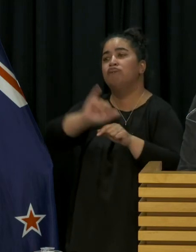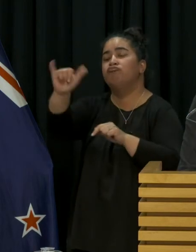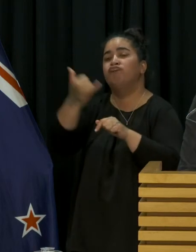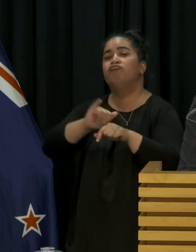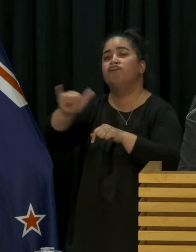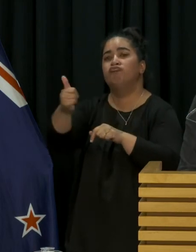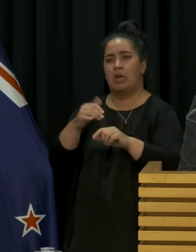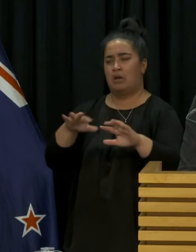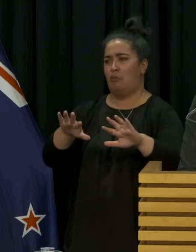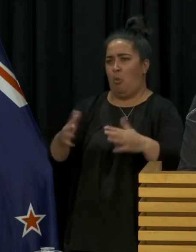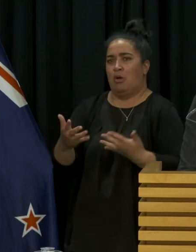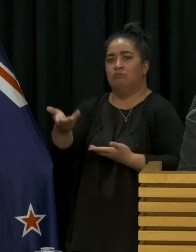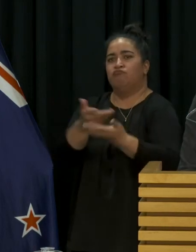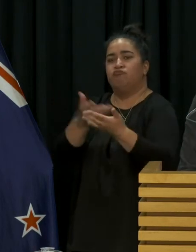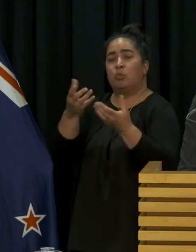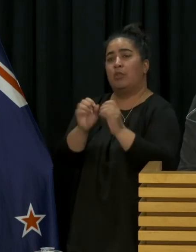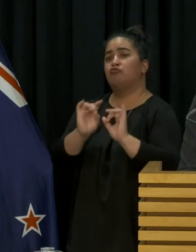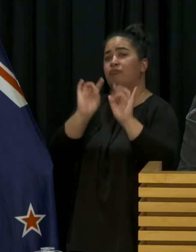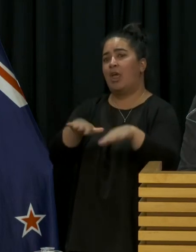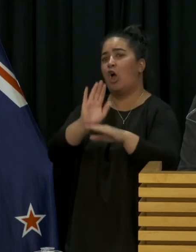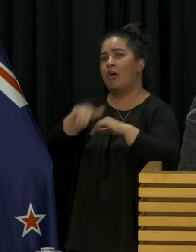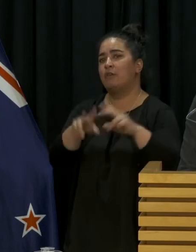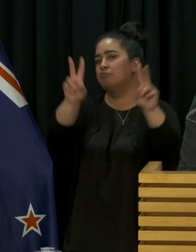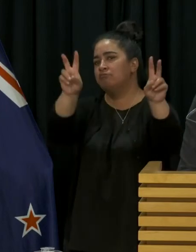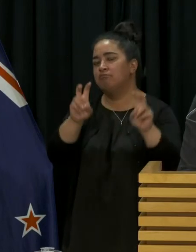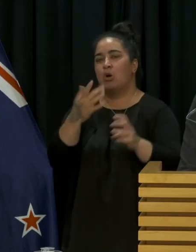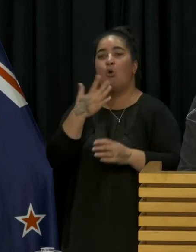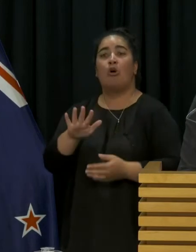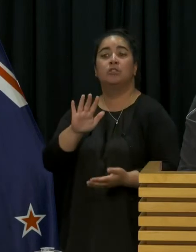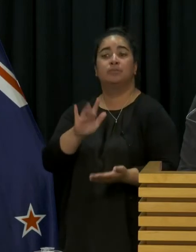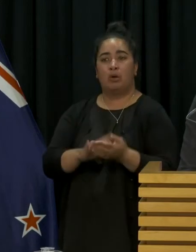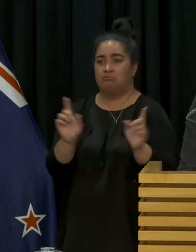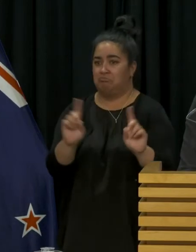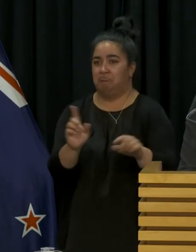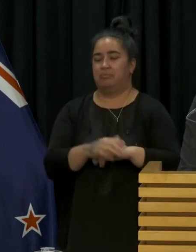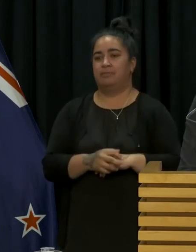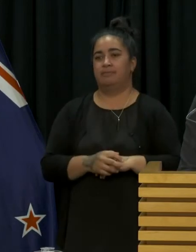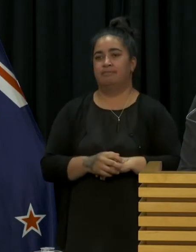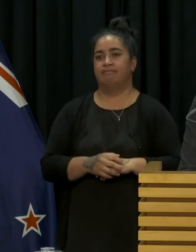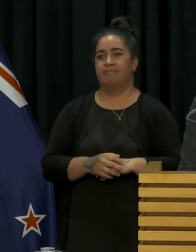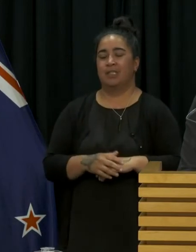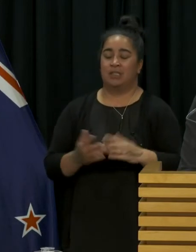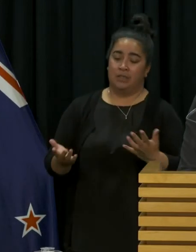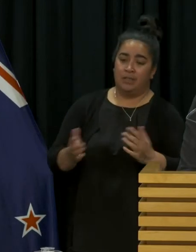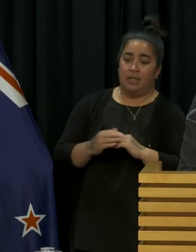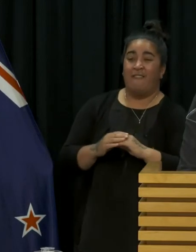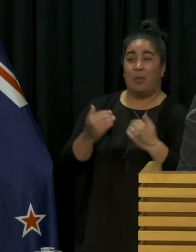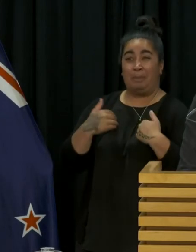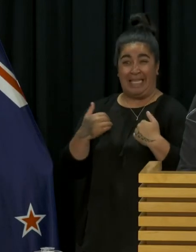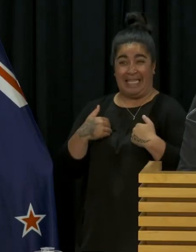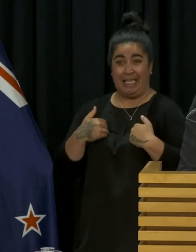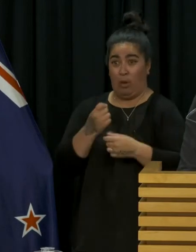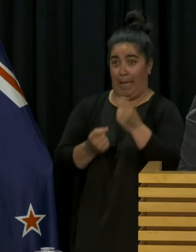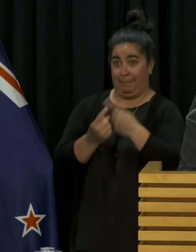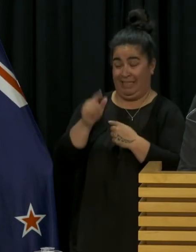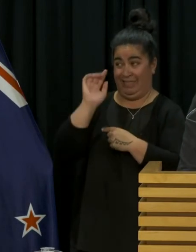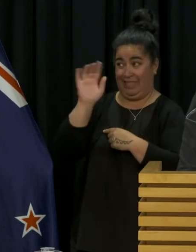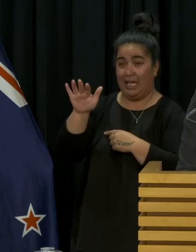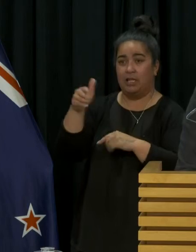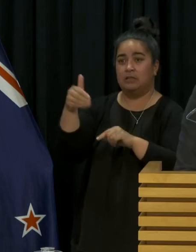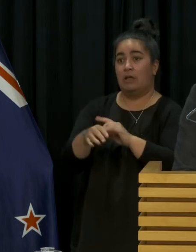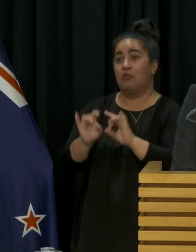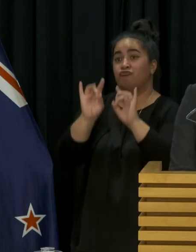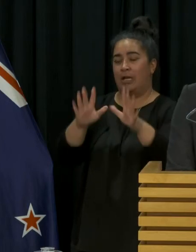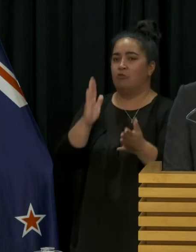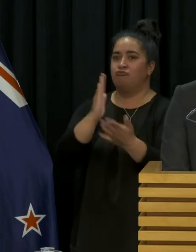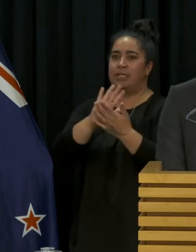with Australia about what a hotspot should Yeah, so look, for me, what's happening in South Australia only further reinforces the importance of having